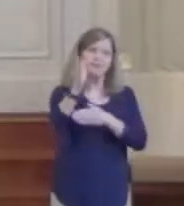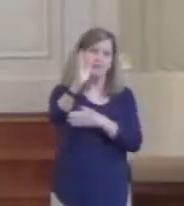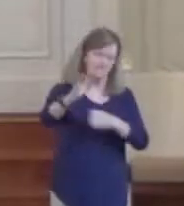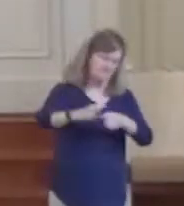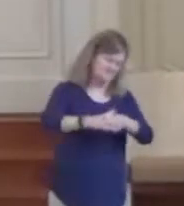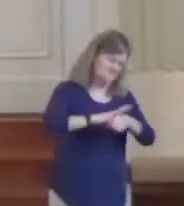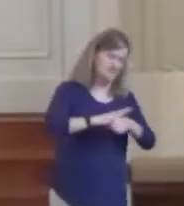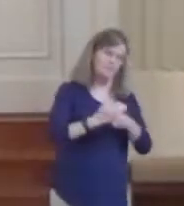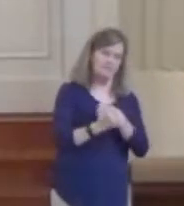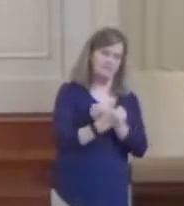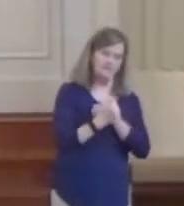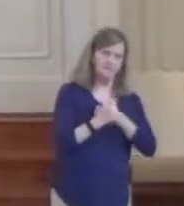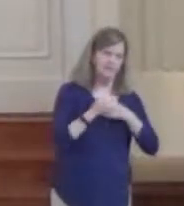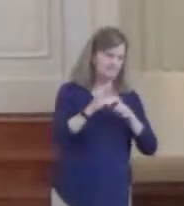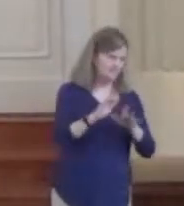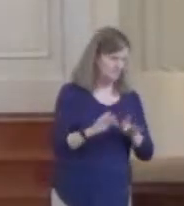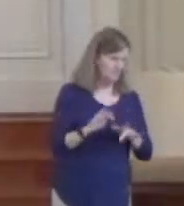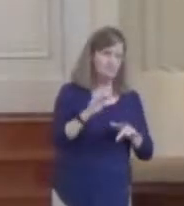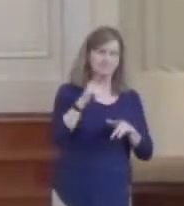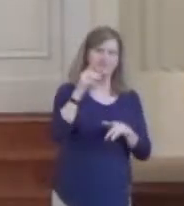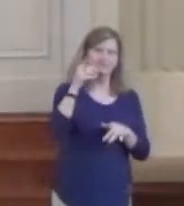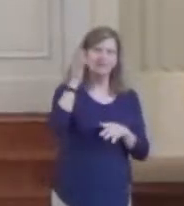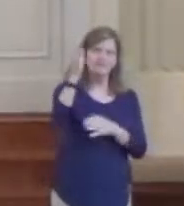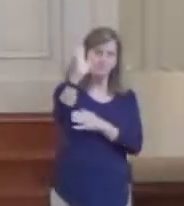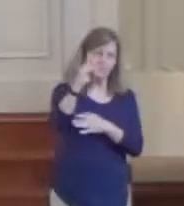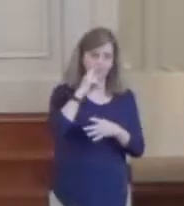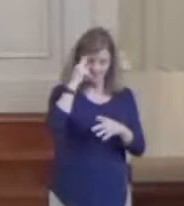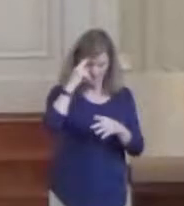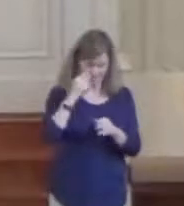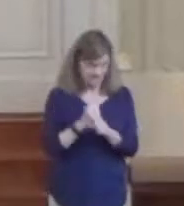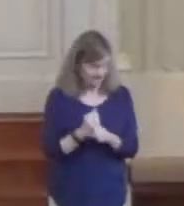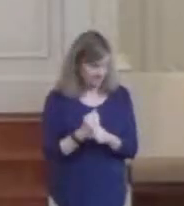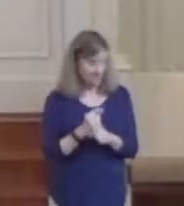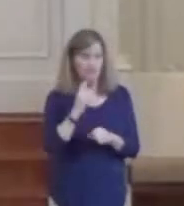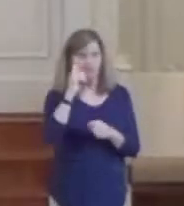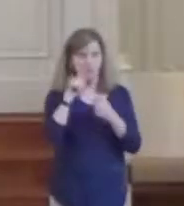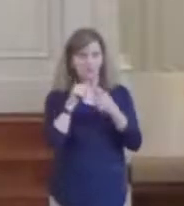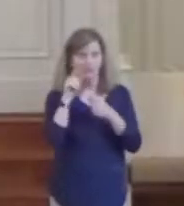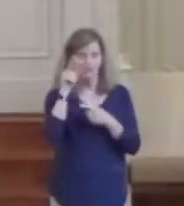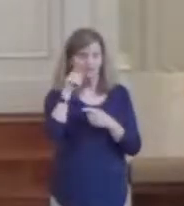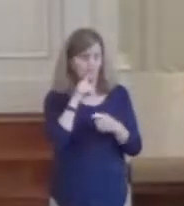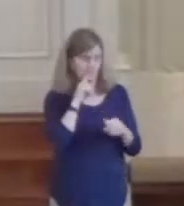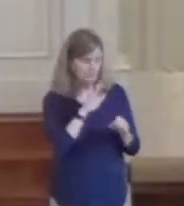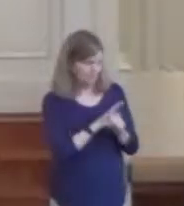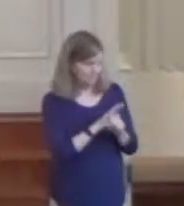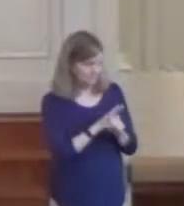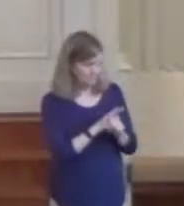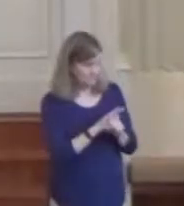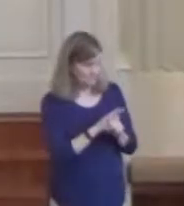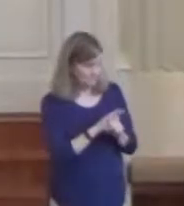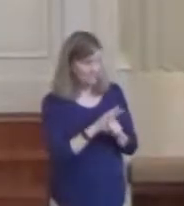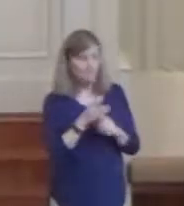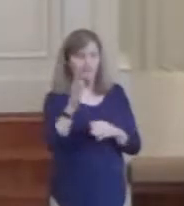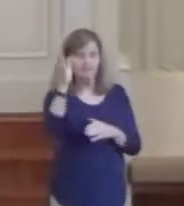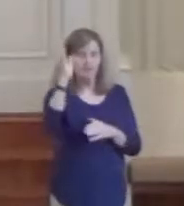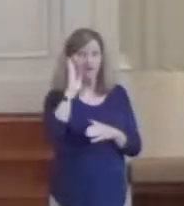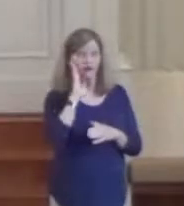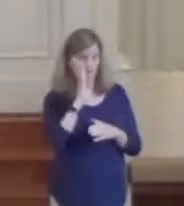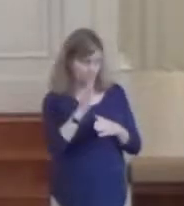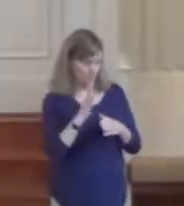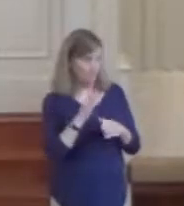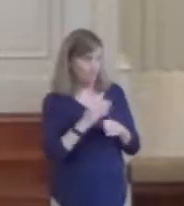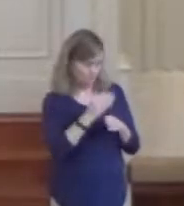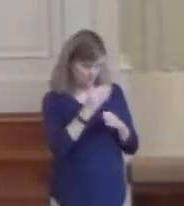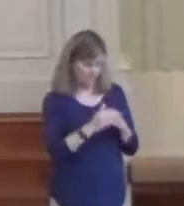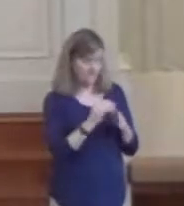love and compassion, mercy, and is faithful, meaning that when God makes a promise and when God says something, that God fulfills